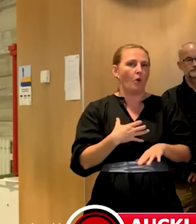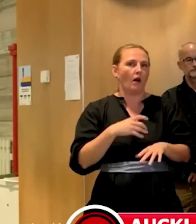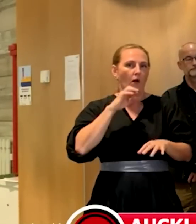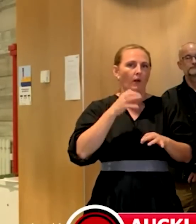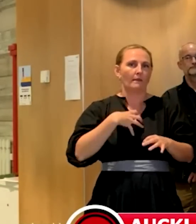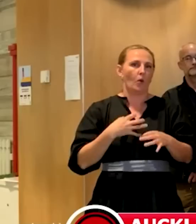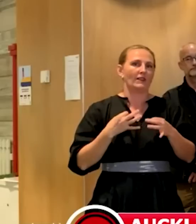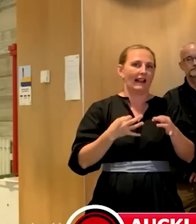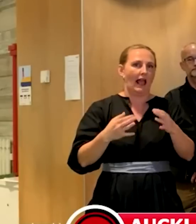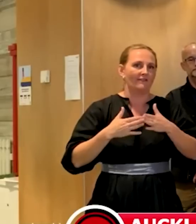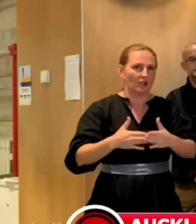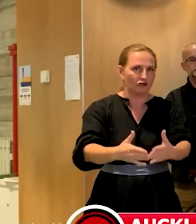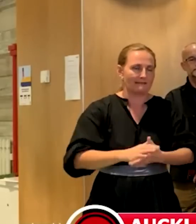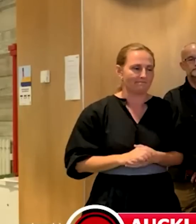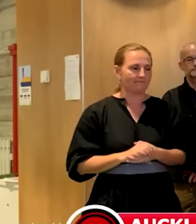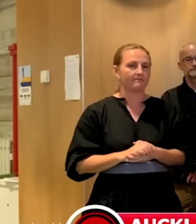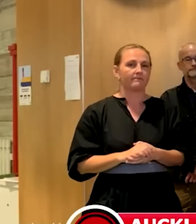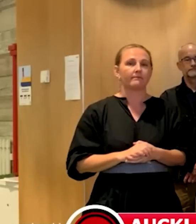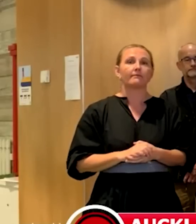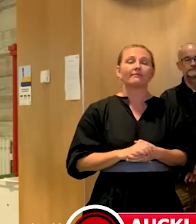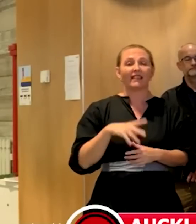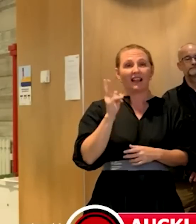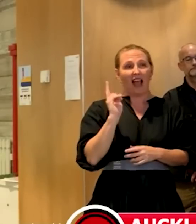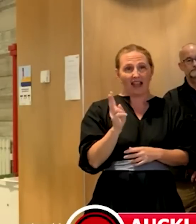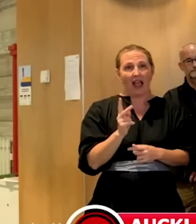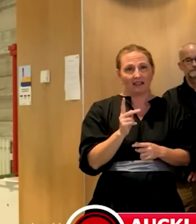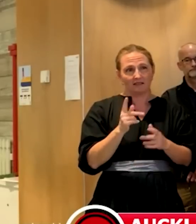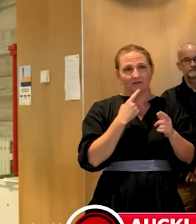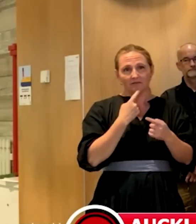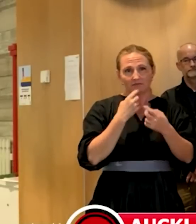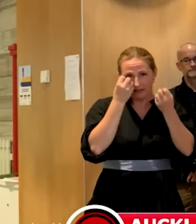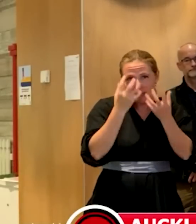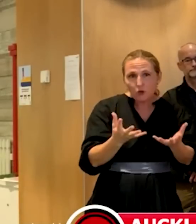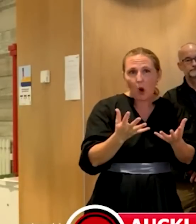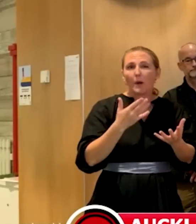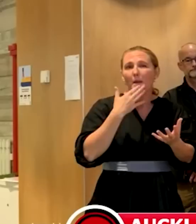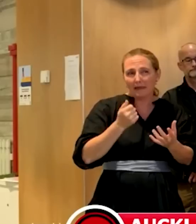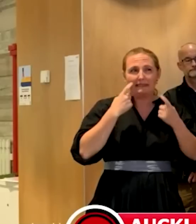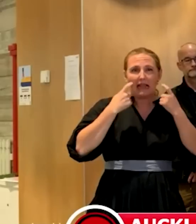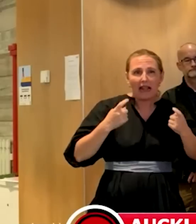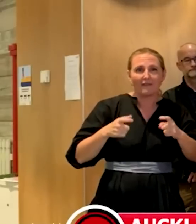Lastly, I just want to again urge Aucklanders to take extreme care if you must travel on the roads,